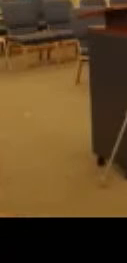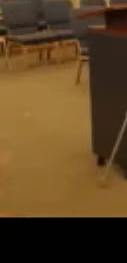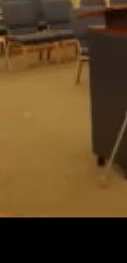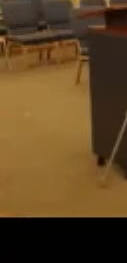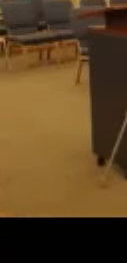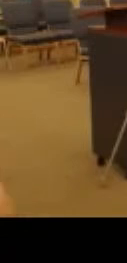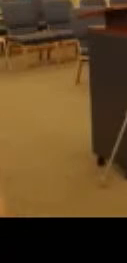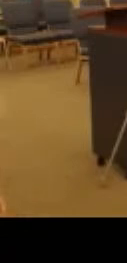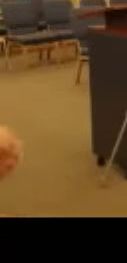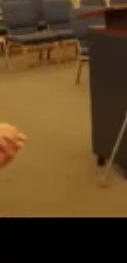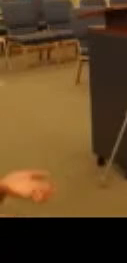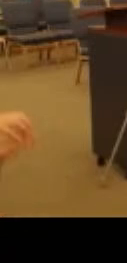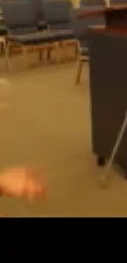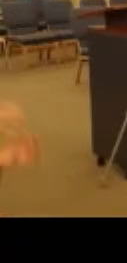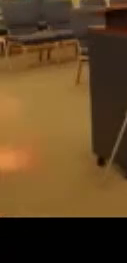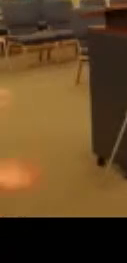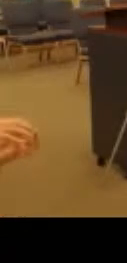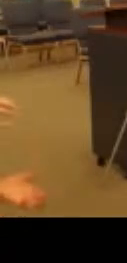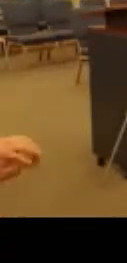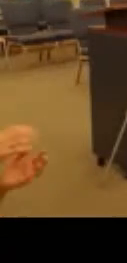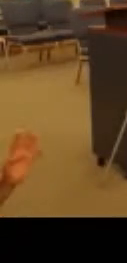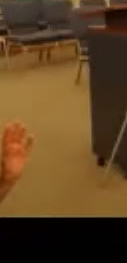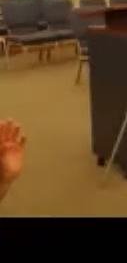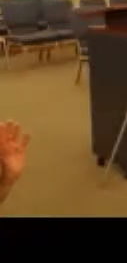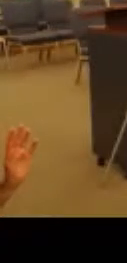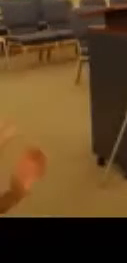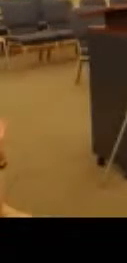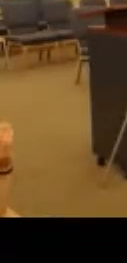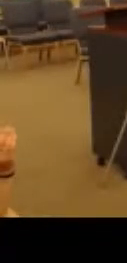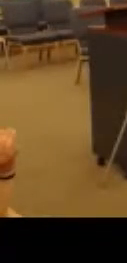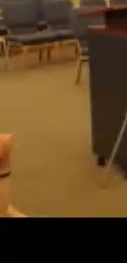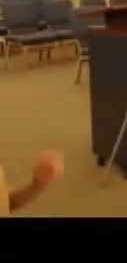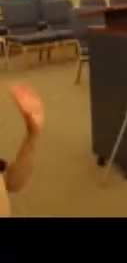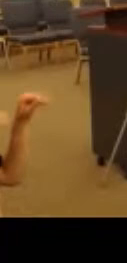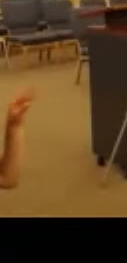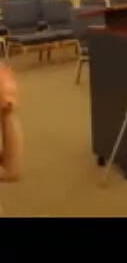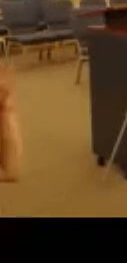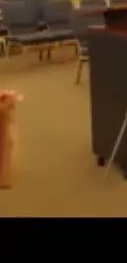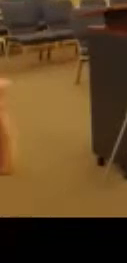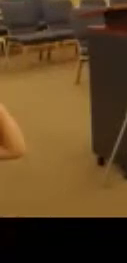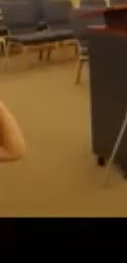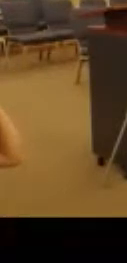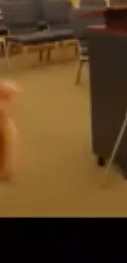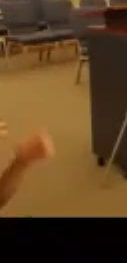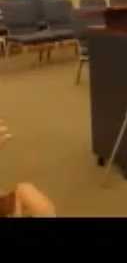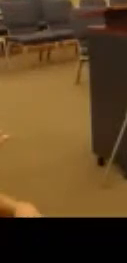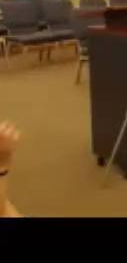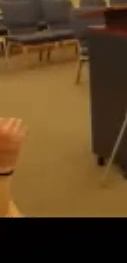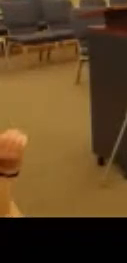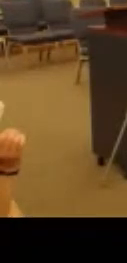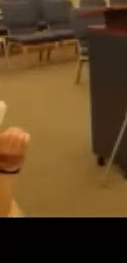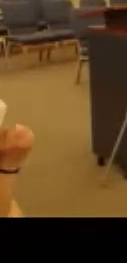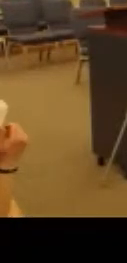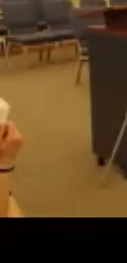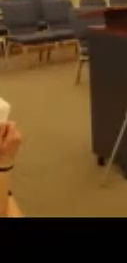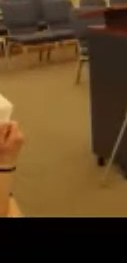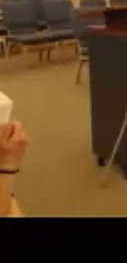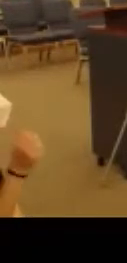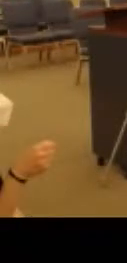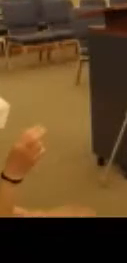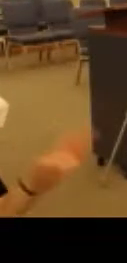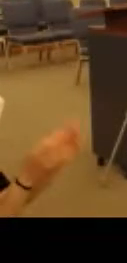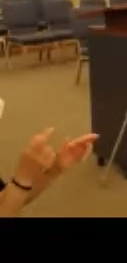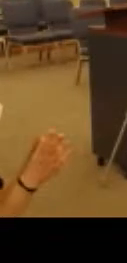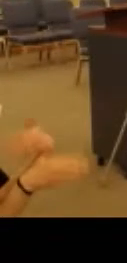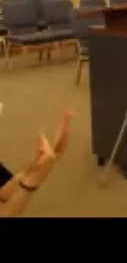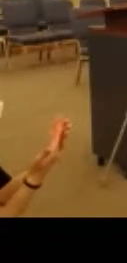I had him backed up on something else. No, that's fine, that's fine. I was just curious if you found anything out. Yeah, I reached out, he just hasn't had a chance